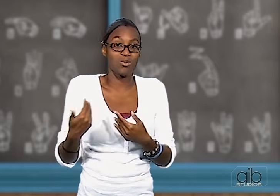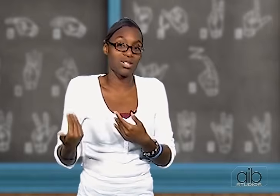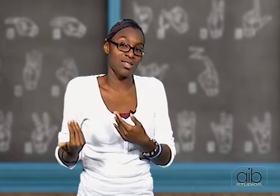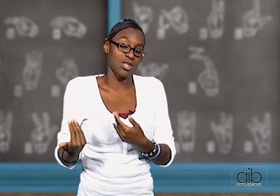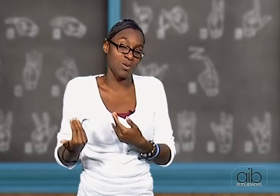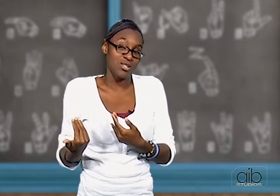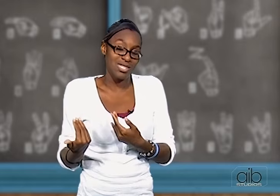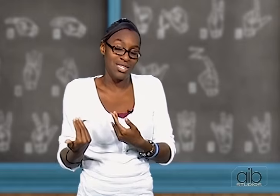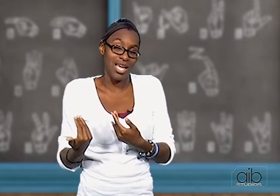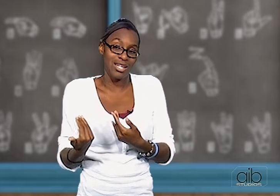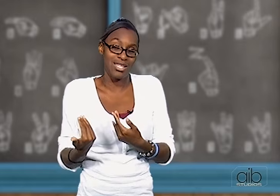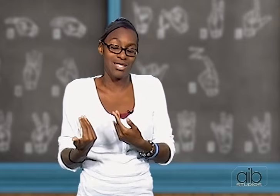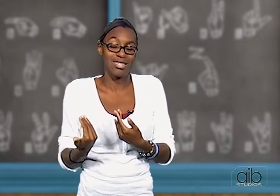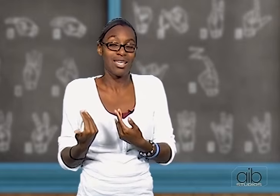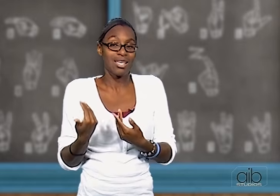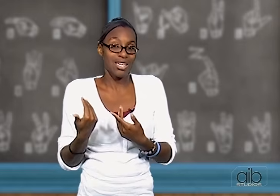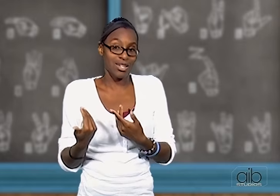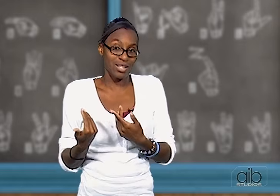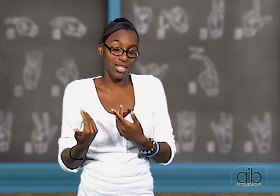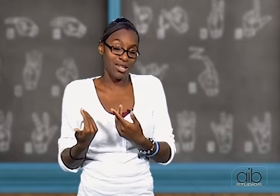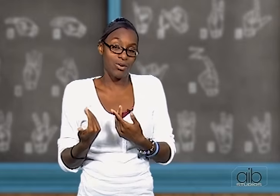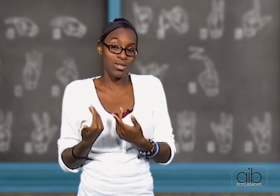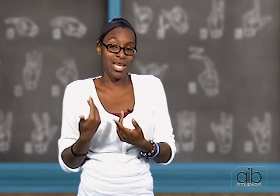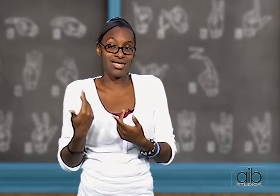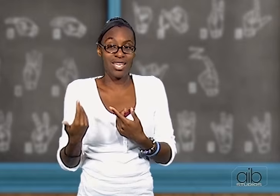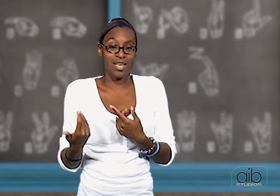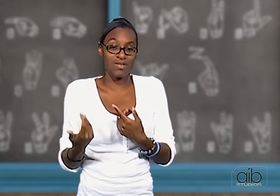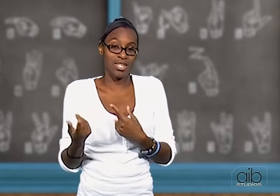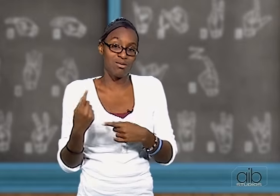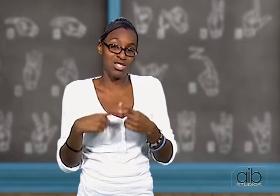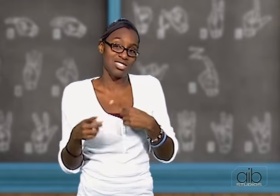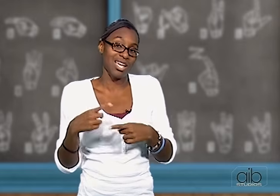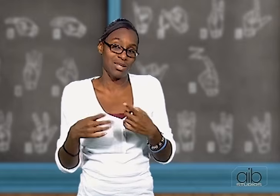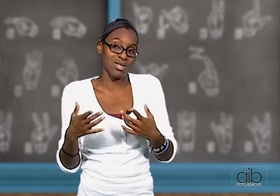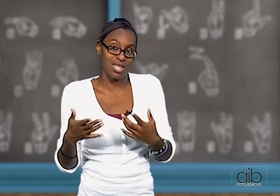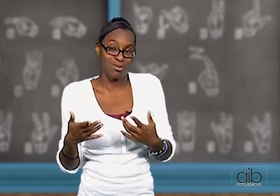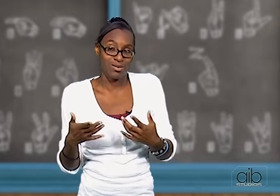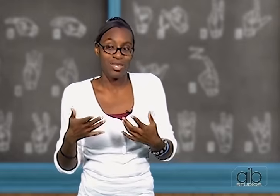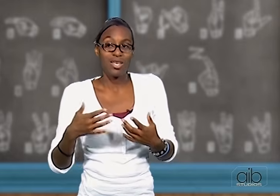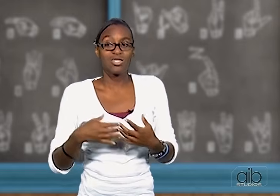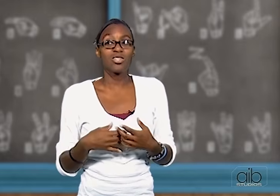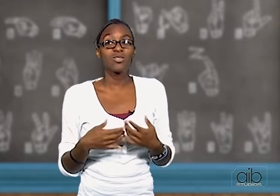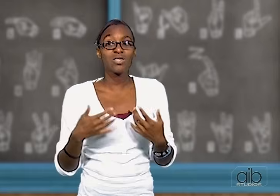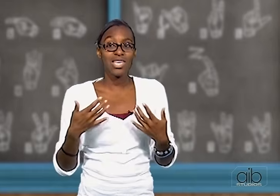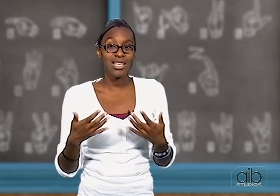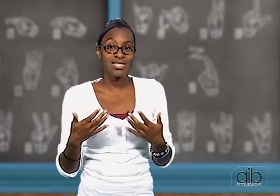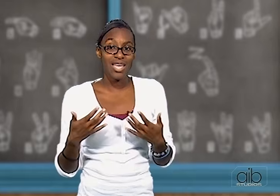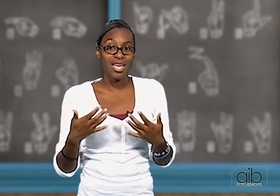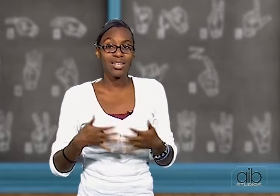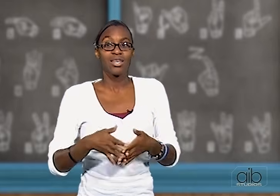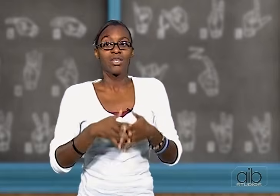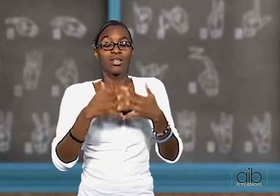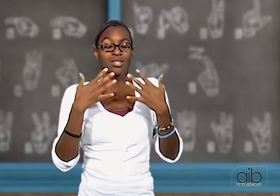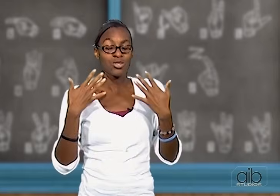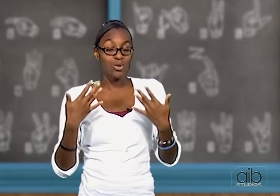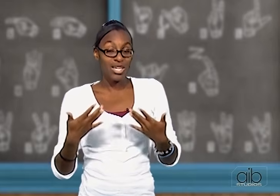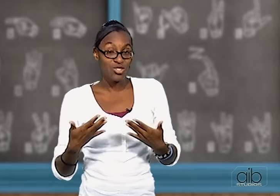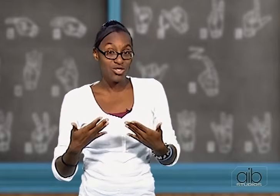with another person that is hearing or that's deaf, and I'm just signing with them. So those are things that you guys should